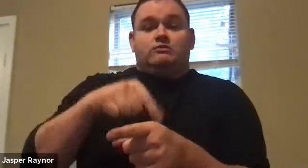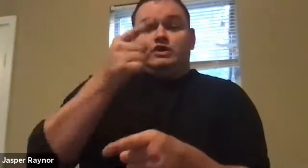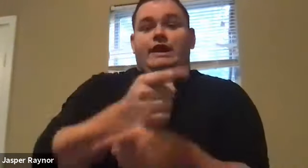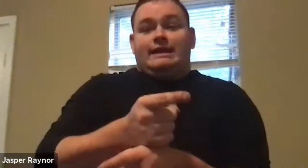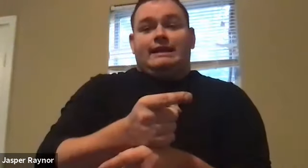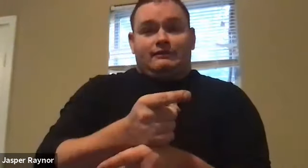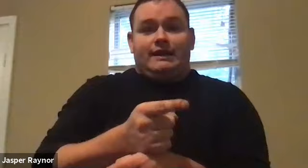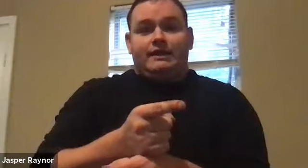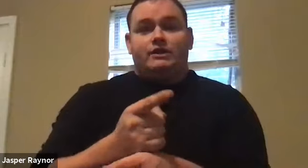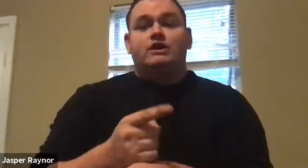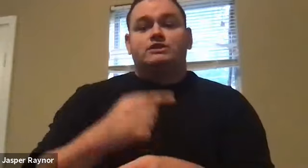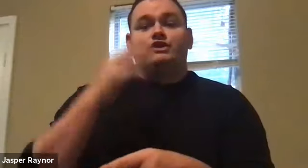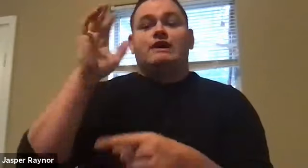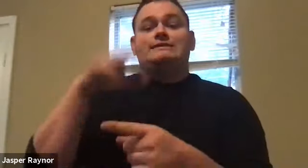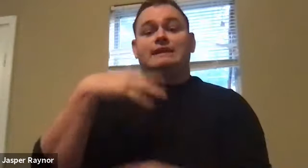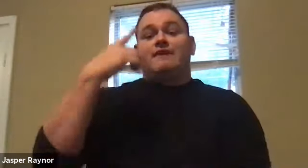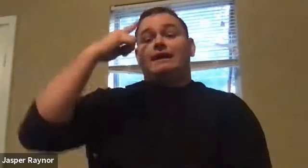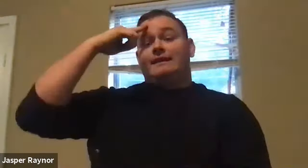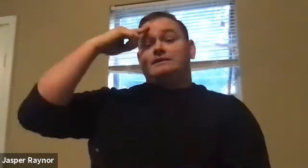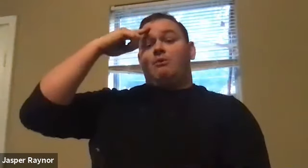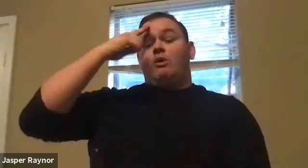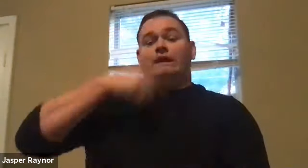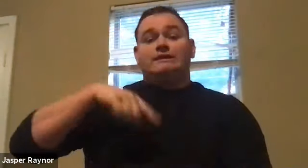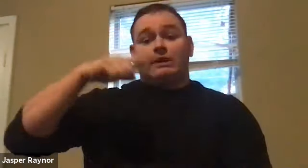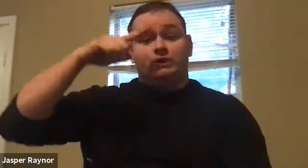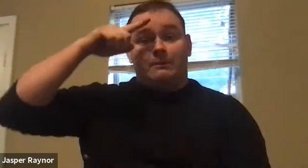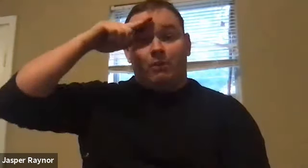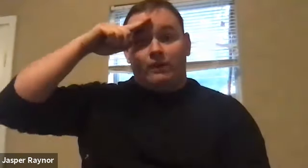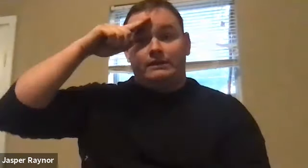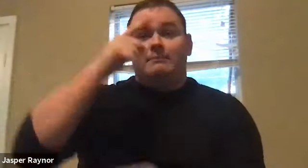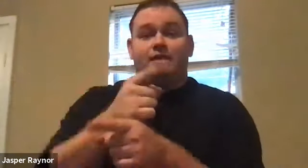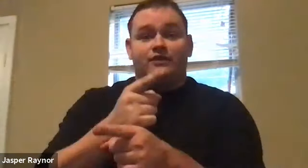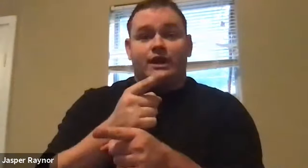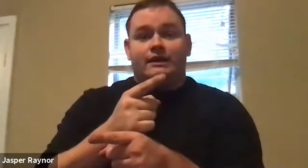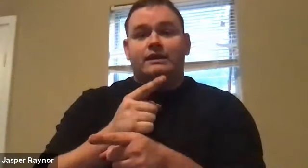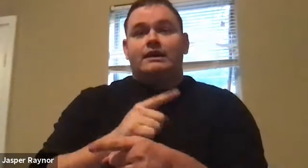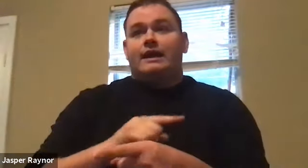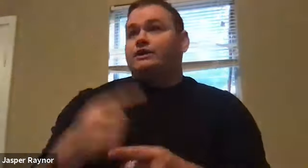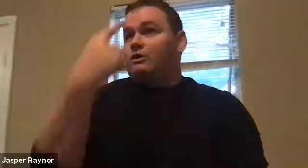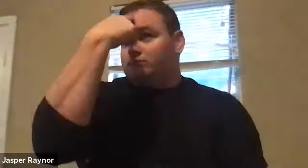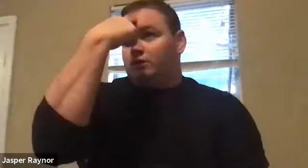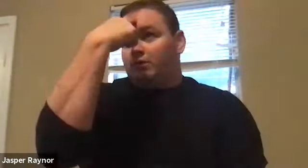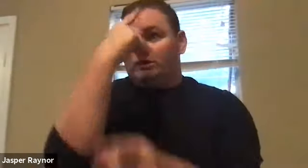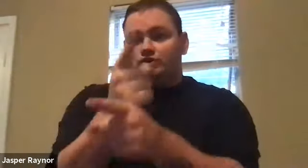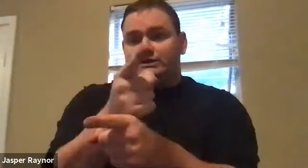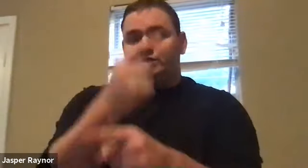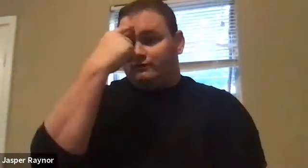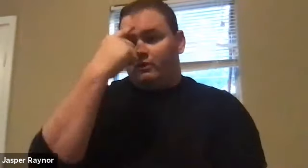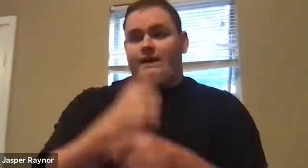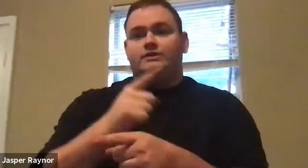your hand hitting right here. So you're identifying that it's a boy, and that's why you can point above your head, and you don't point straight to your forehead. You